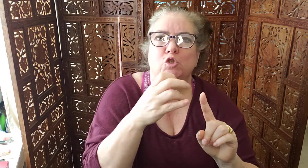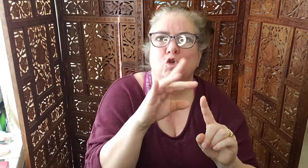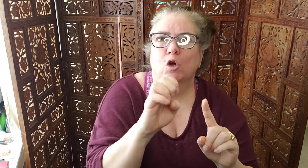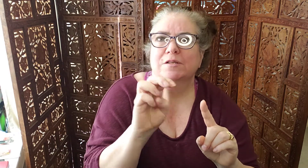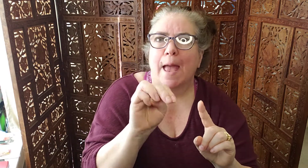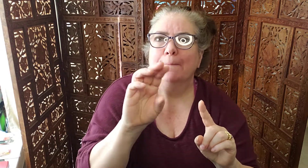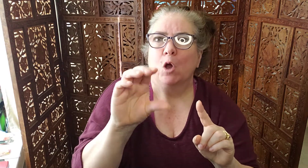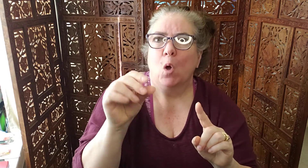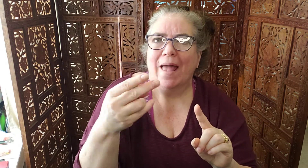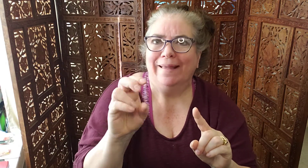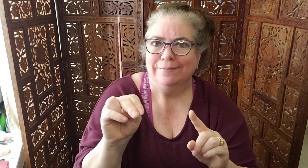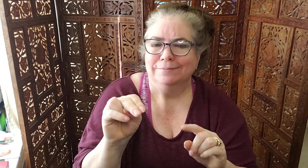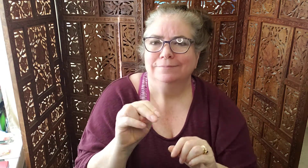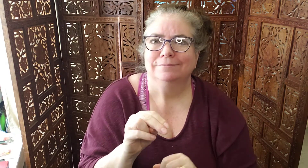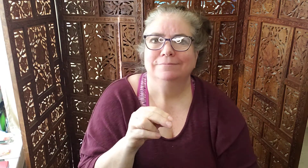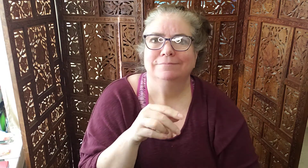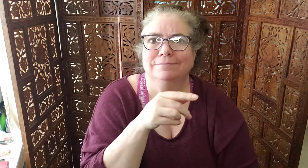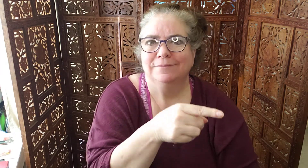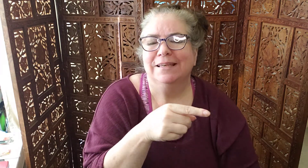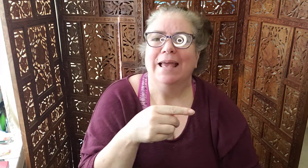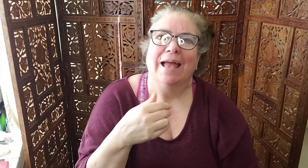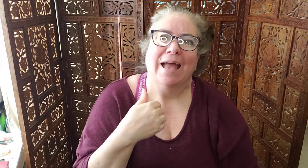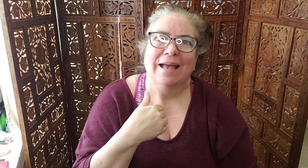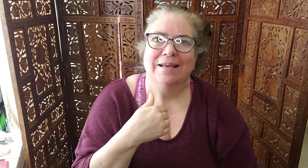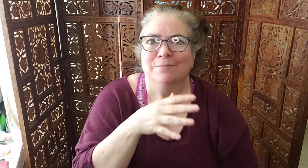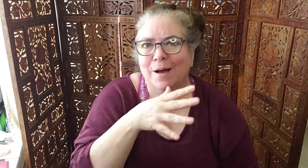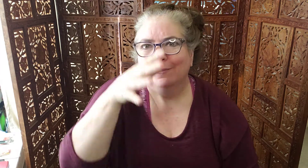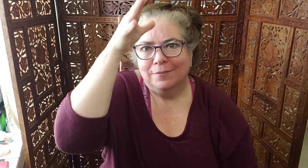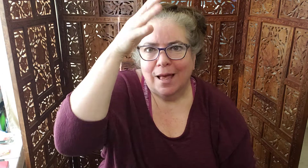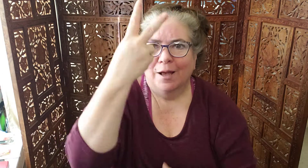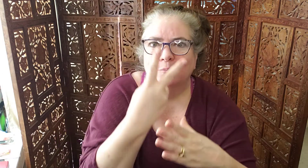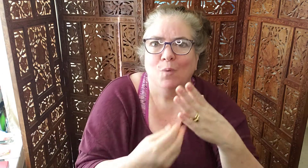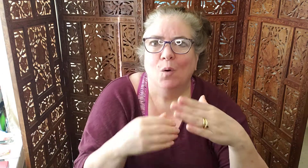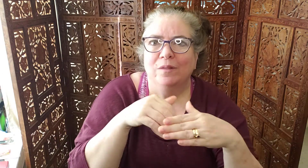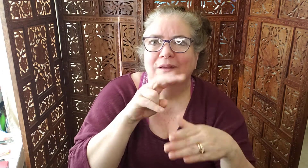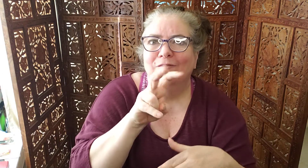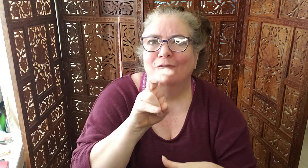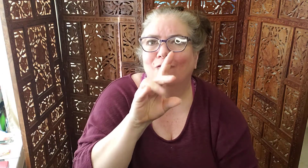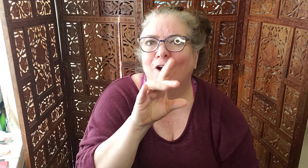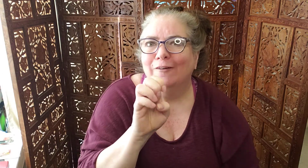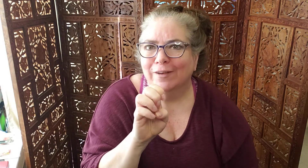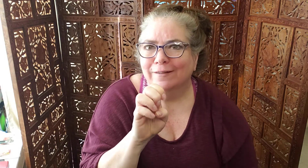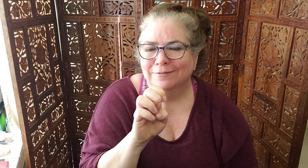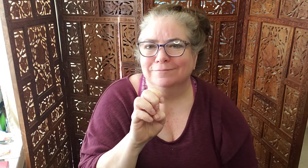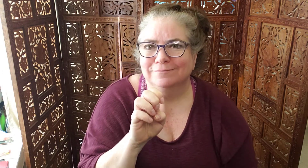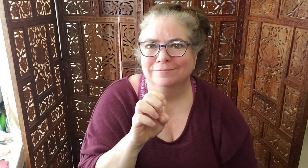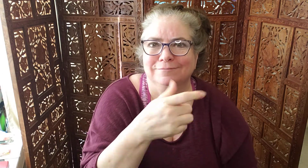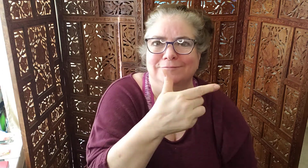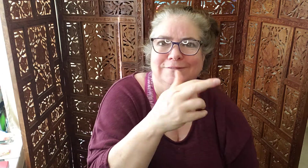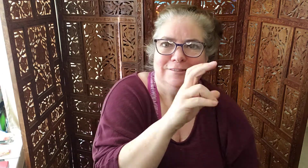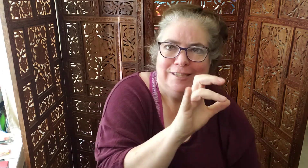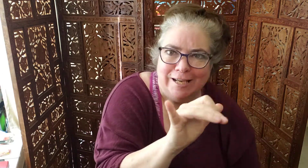husband and wife vaudeville team called Jerry and Nellie Cohan, and they gave birth to their son, George M.,